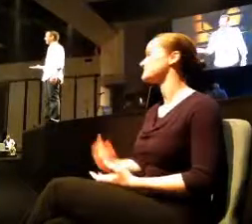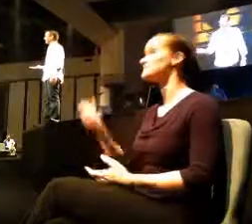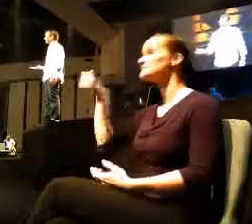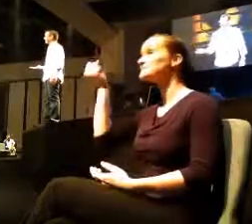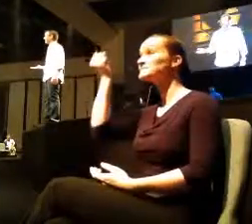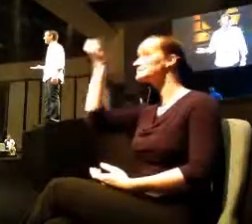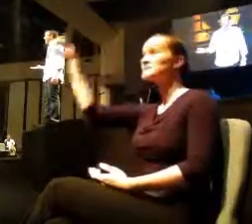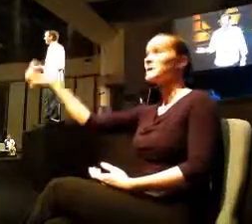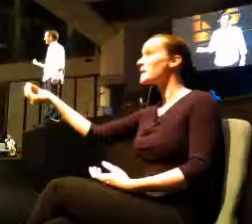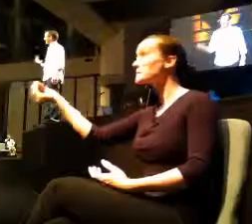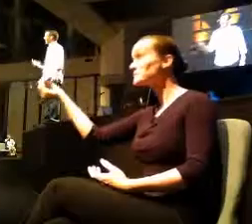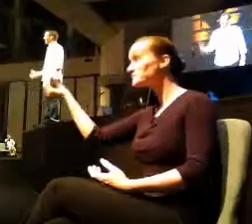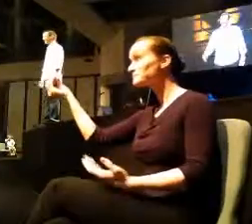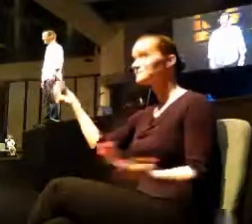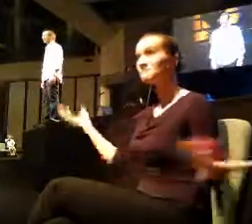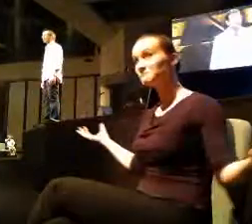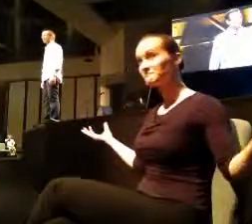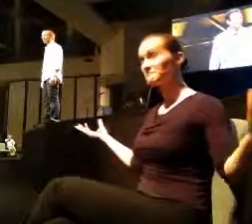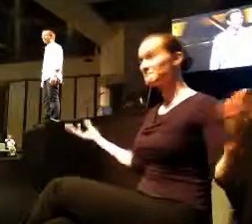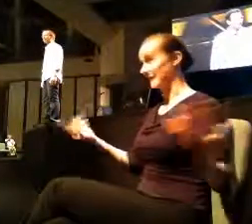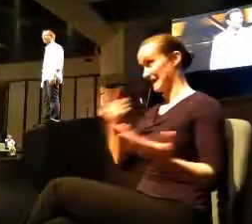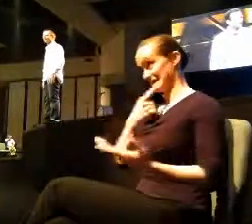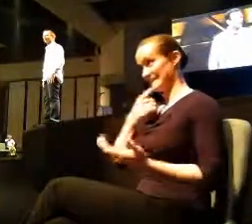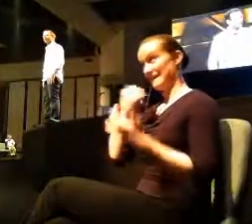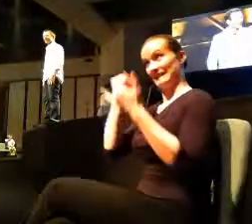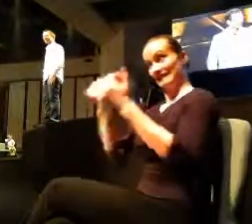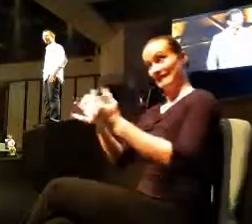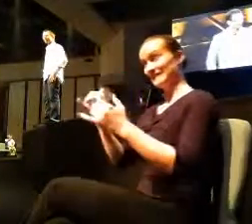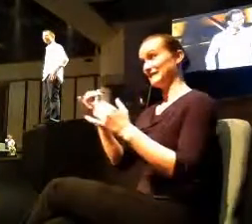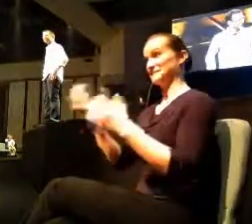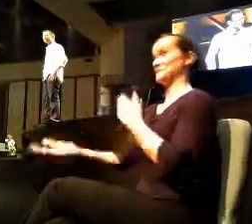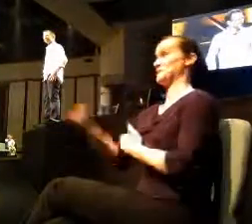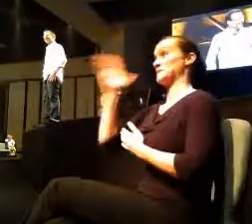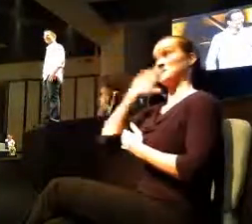So, I said it was going to be a unique morning.